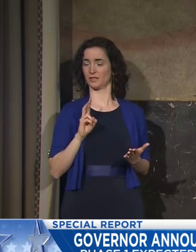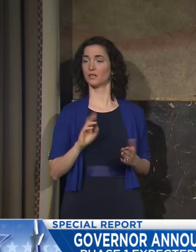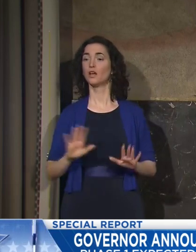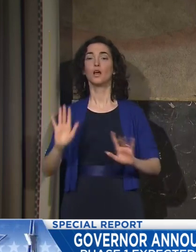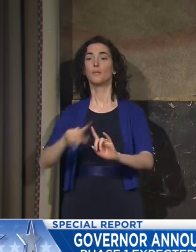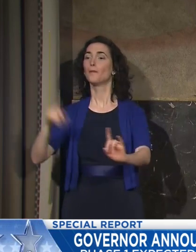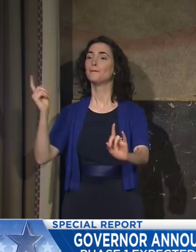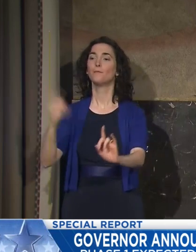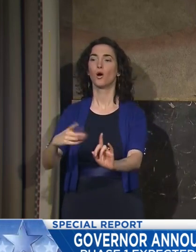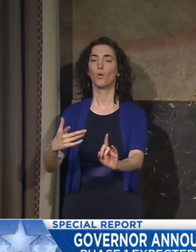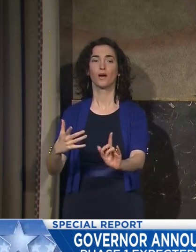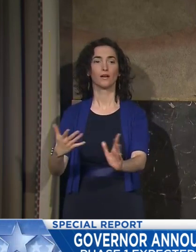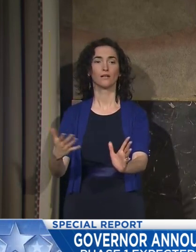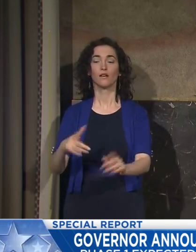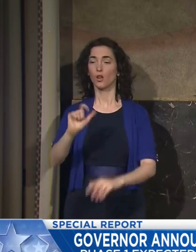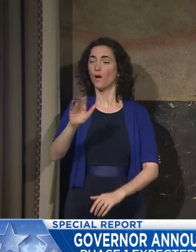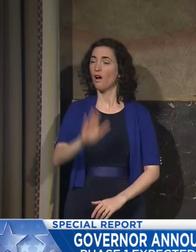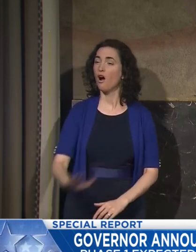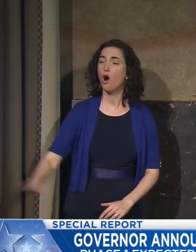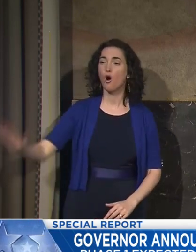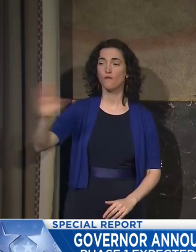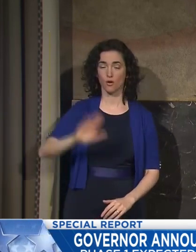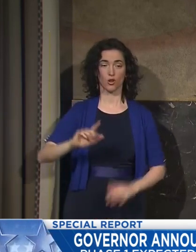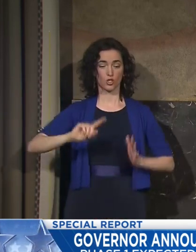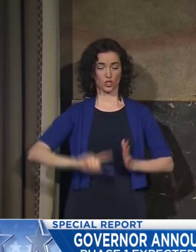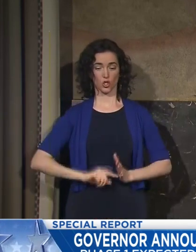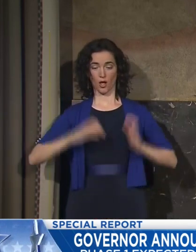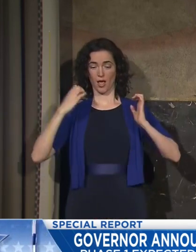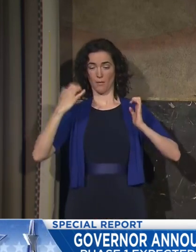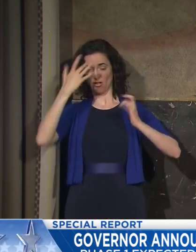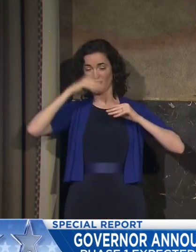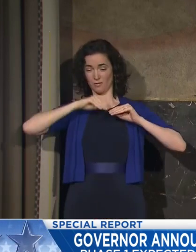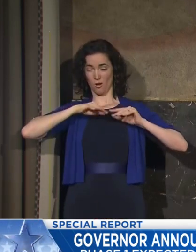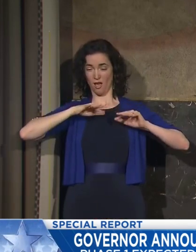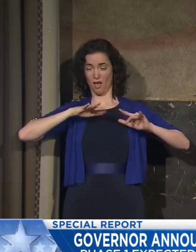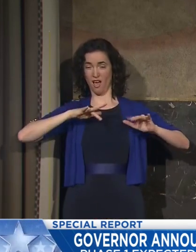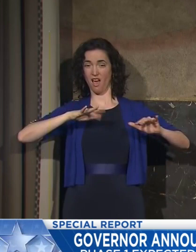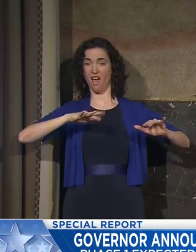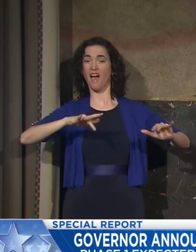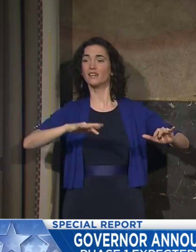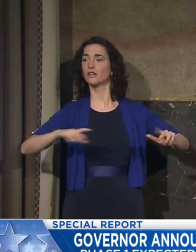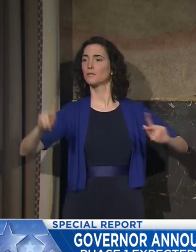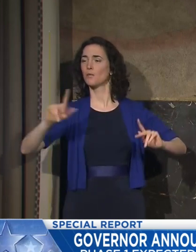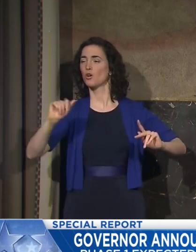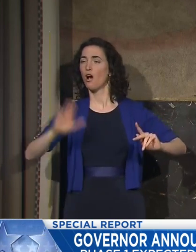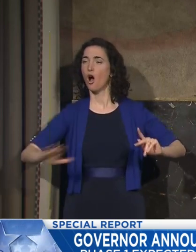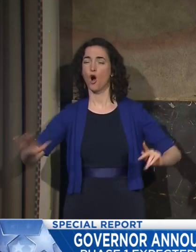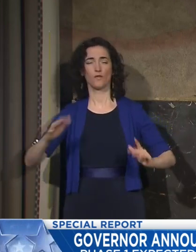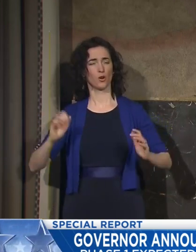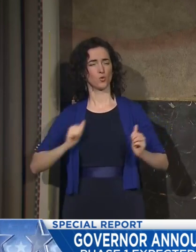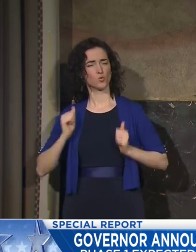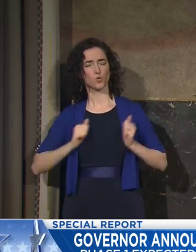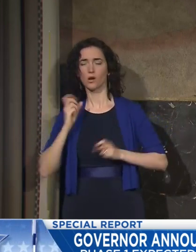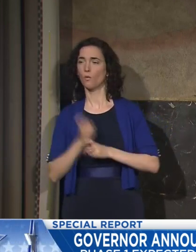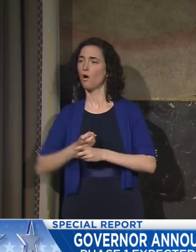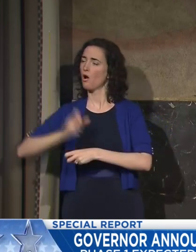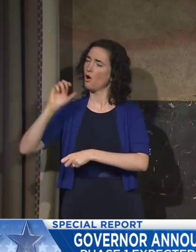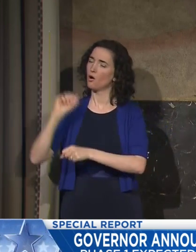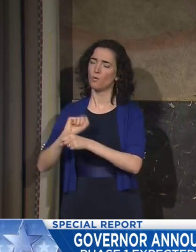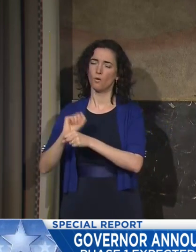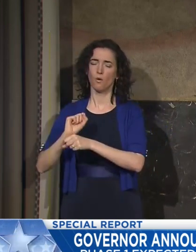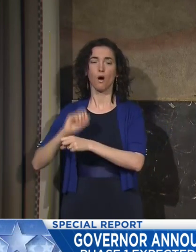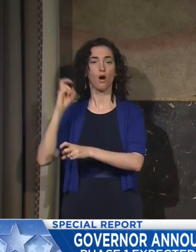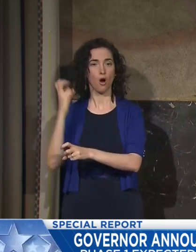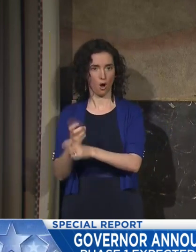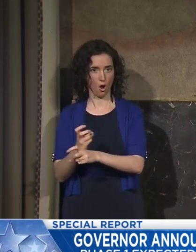hard since this public health emergency was first announced in order to slow the